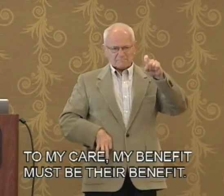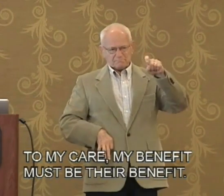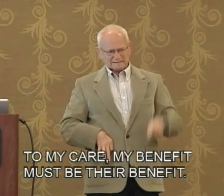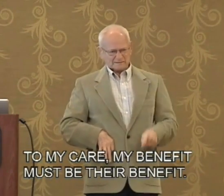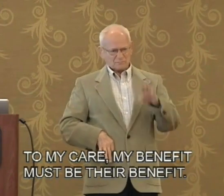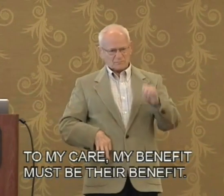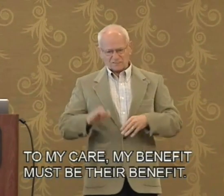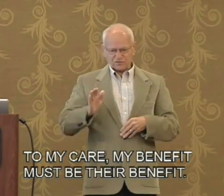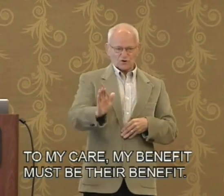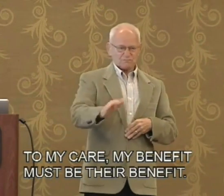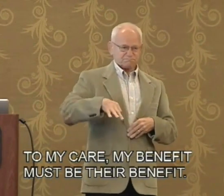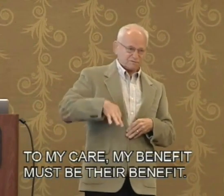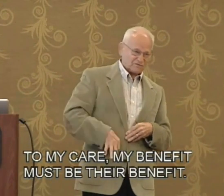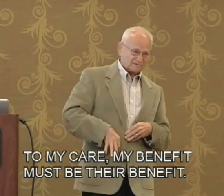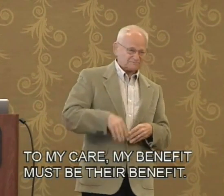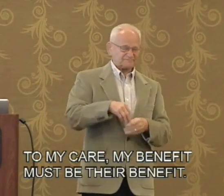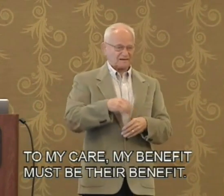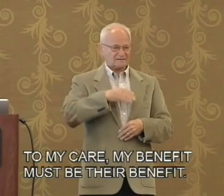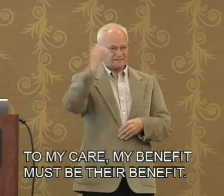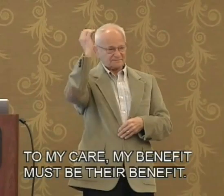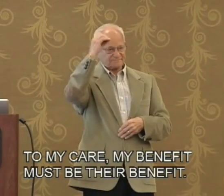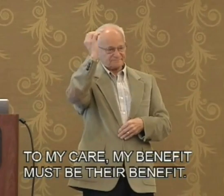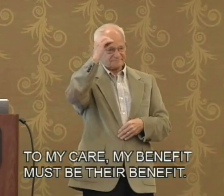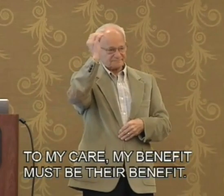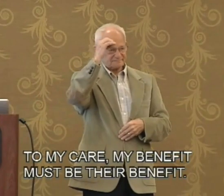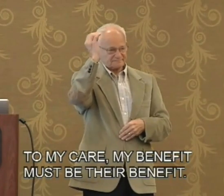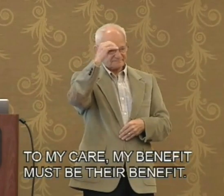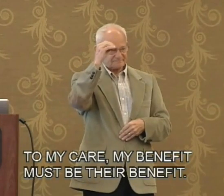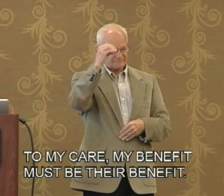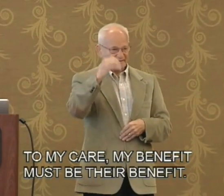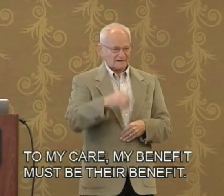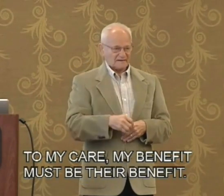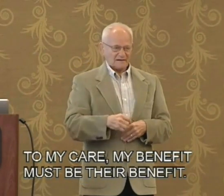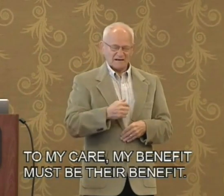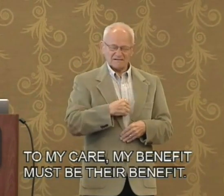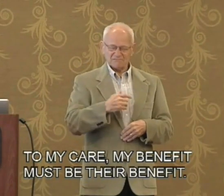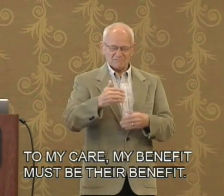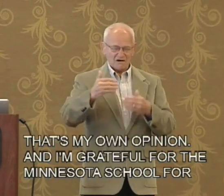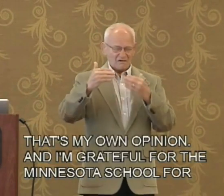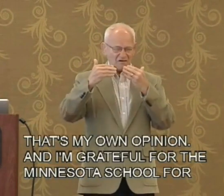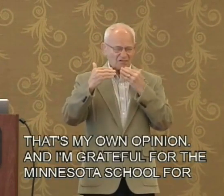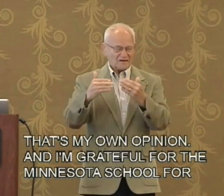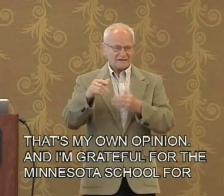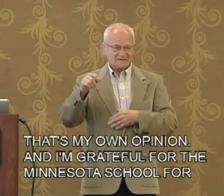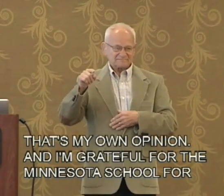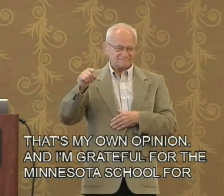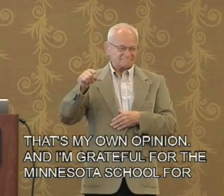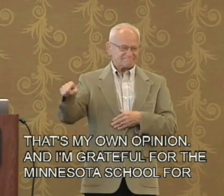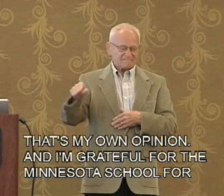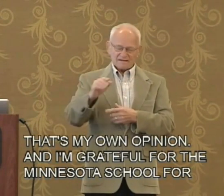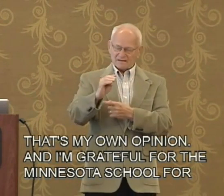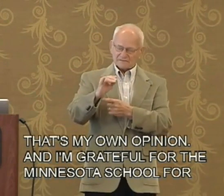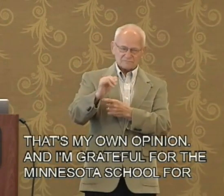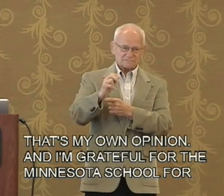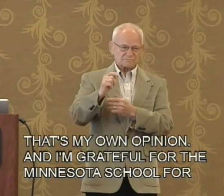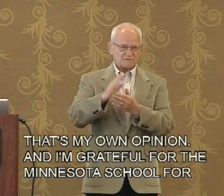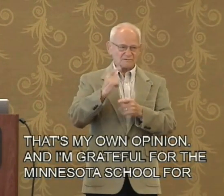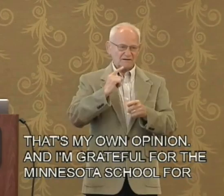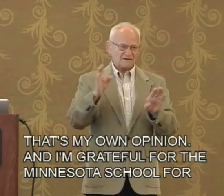My benefit must be their benefit. That's my own opinion. And I'm grateful for the